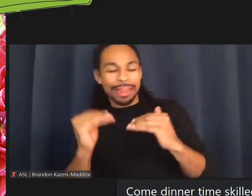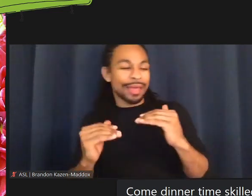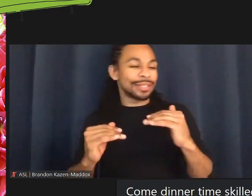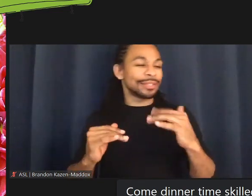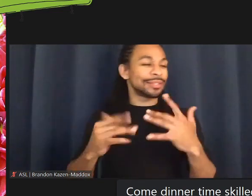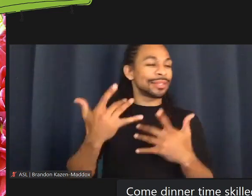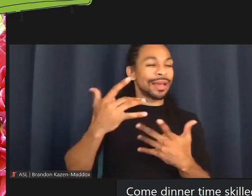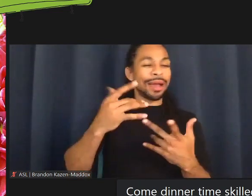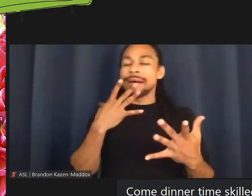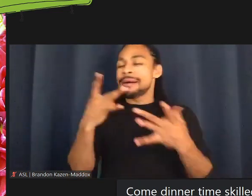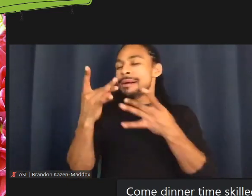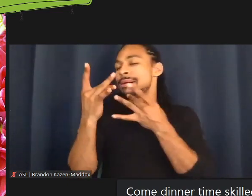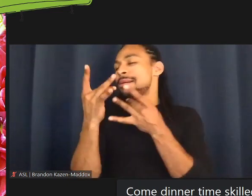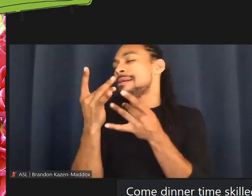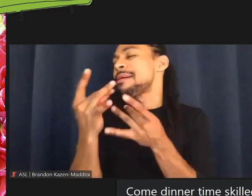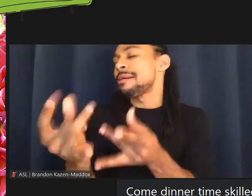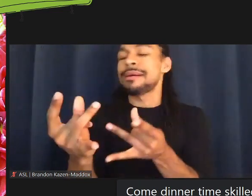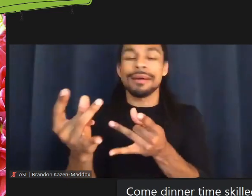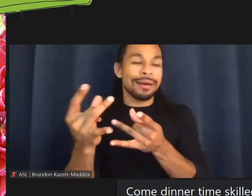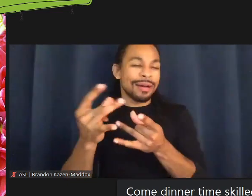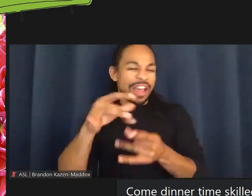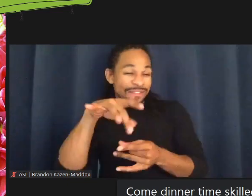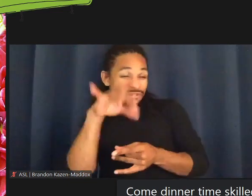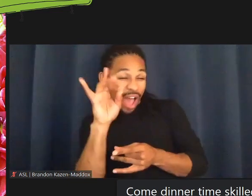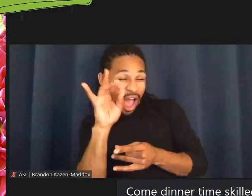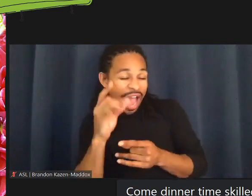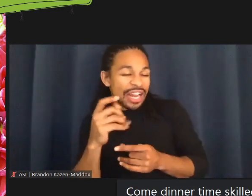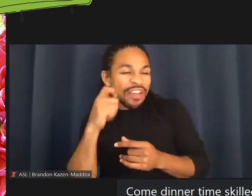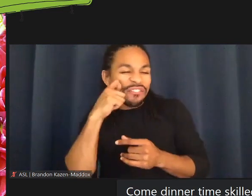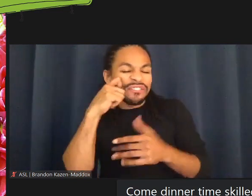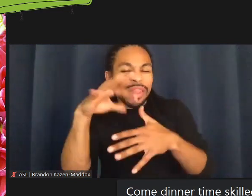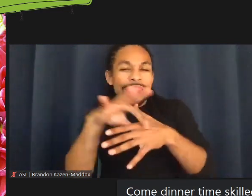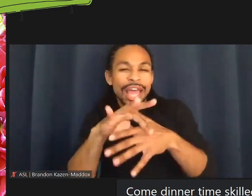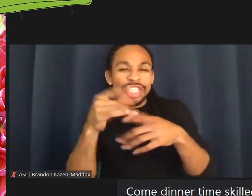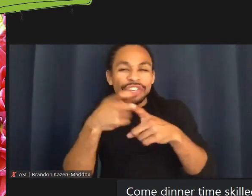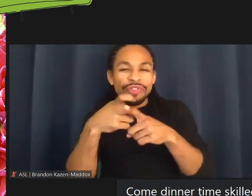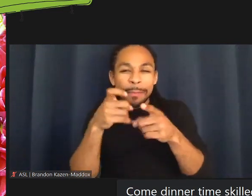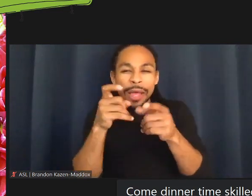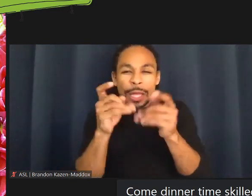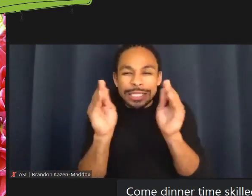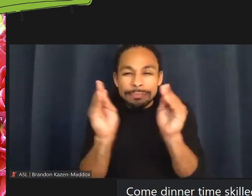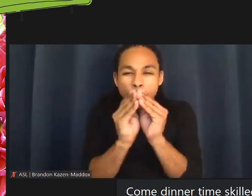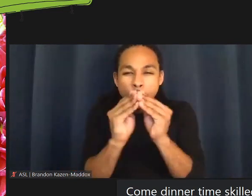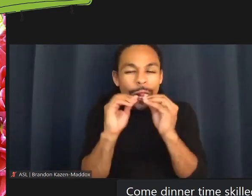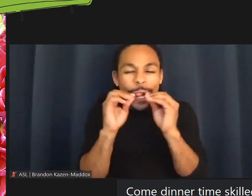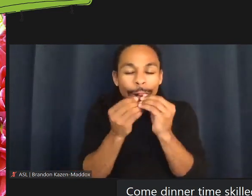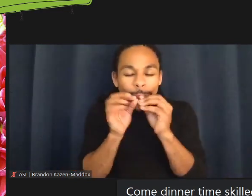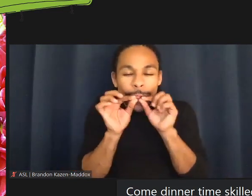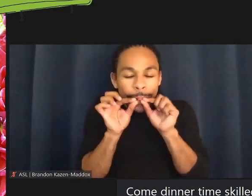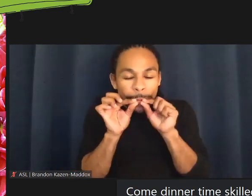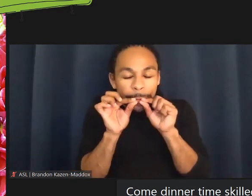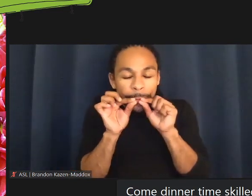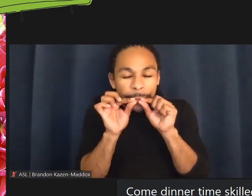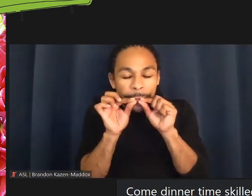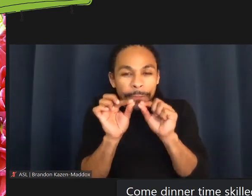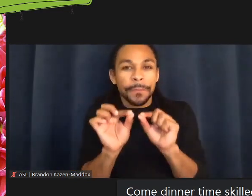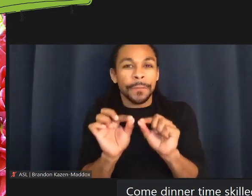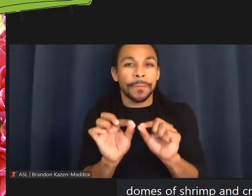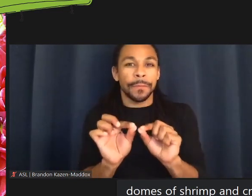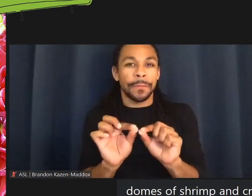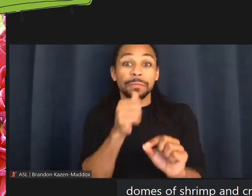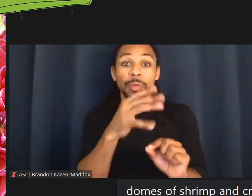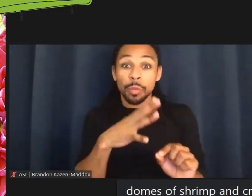on succulence is to find flesh from even the smallest of spaces. Women